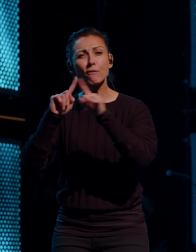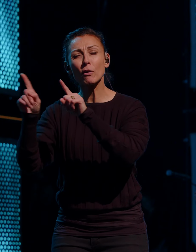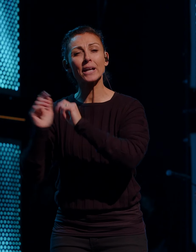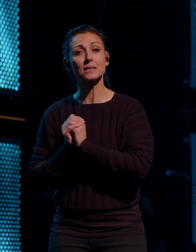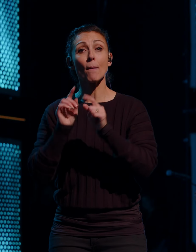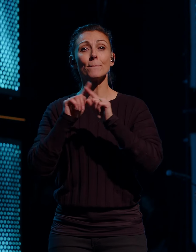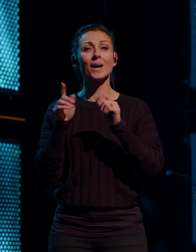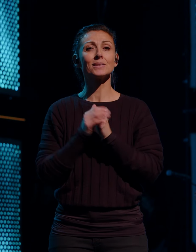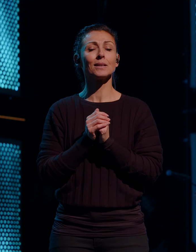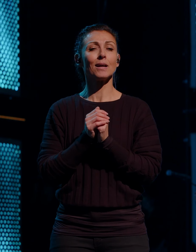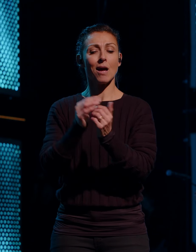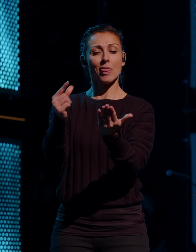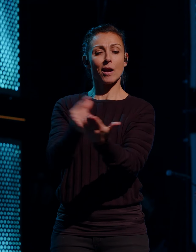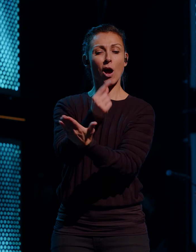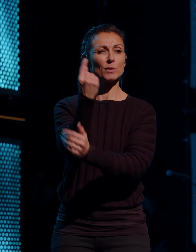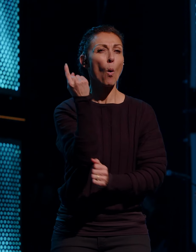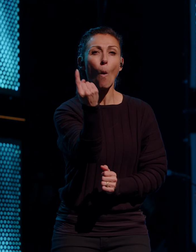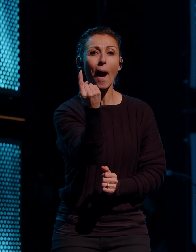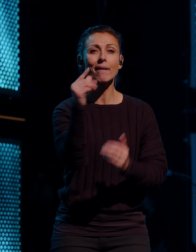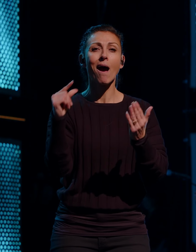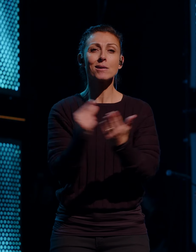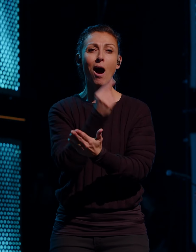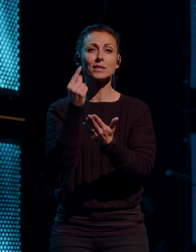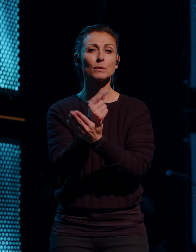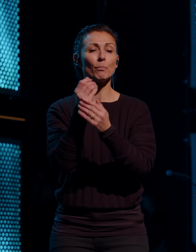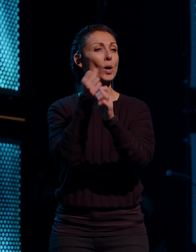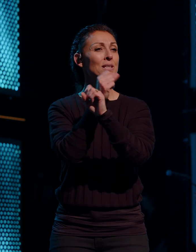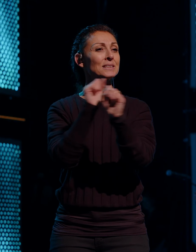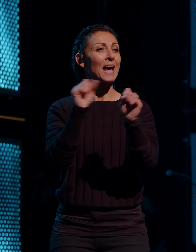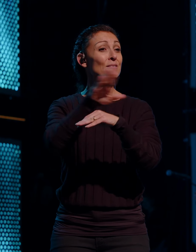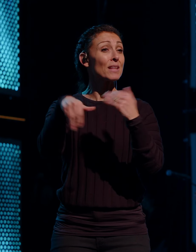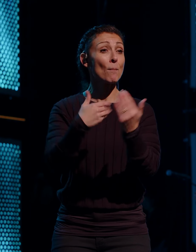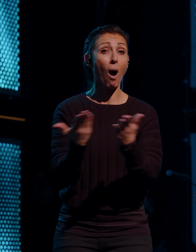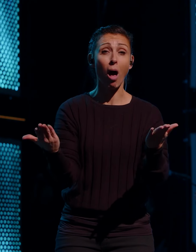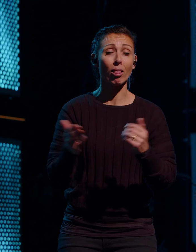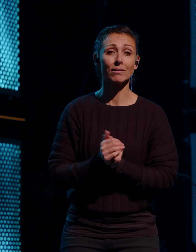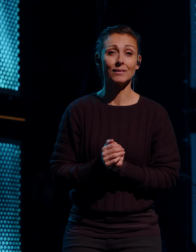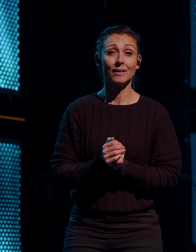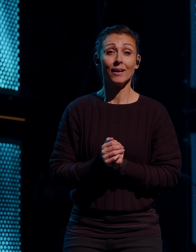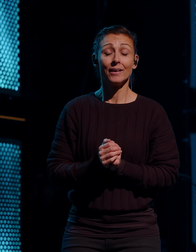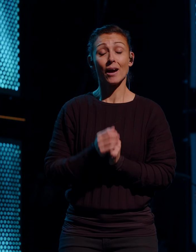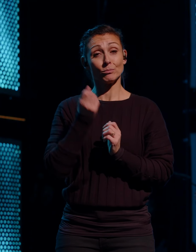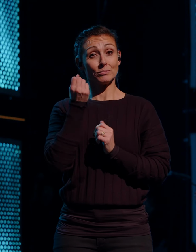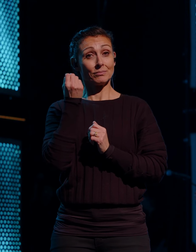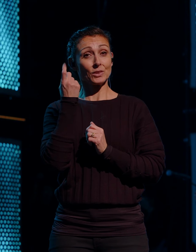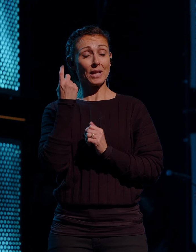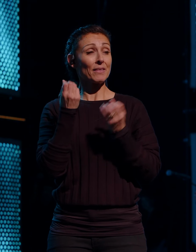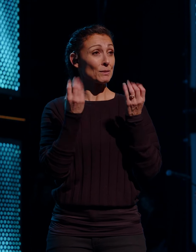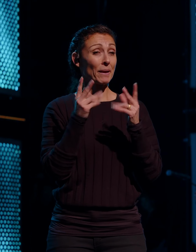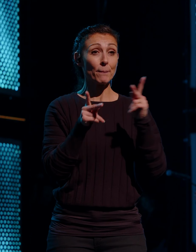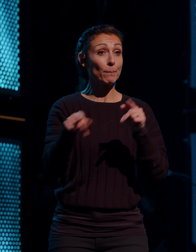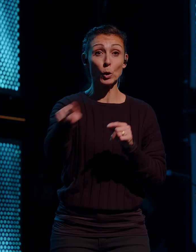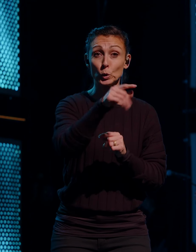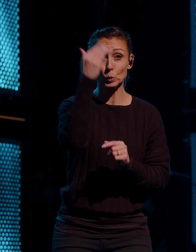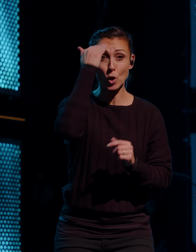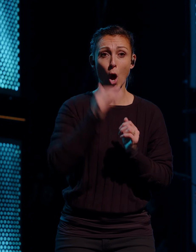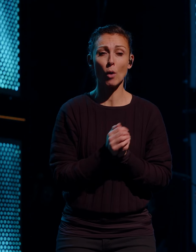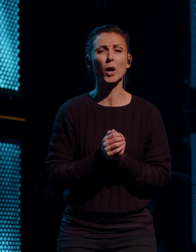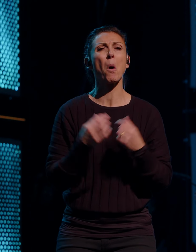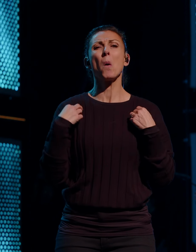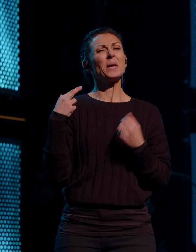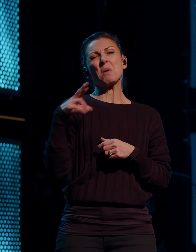for everyone. You can even tell someone to say this: I don't think I'm that religious. Okay, well, neither was the jailer. I just don't think I'm the type